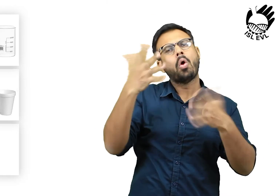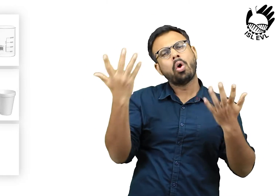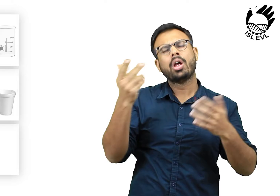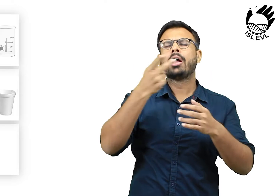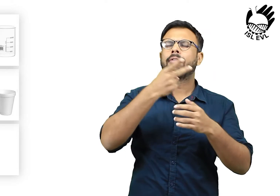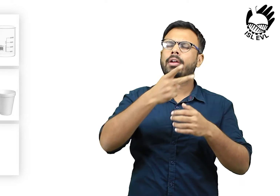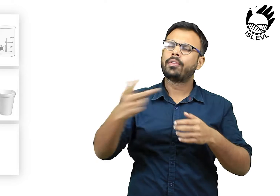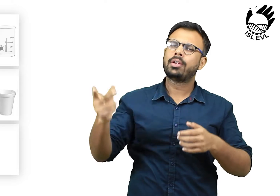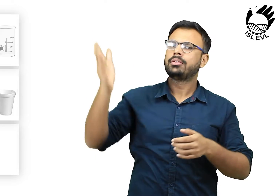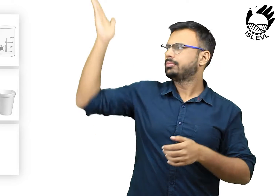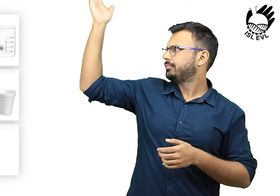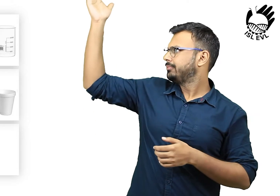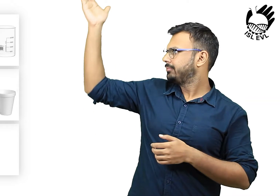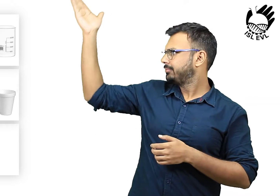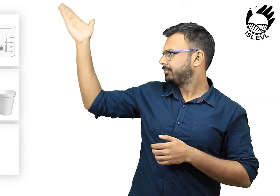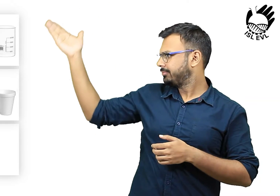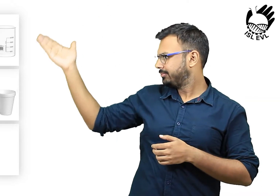3. A container or a cup.